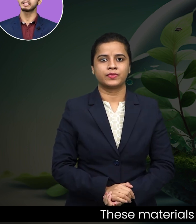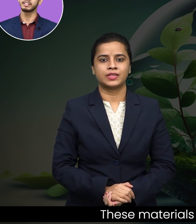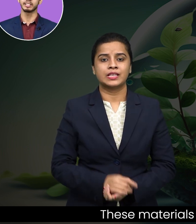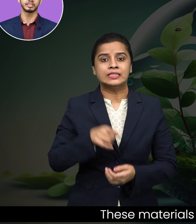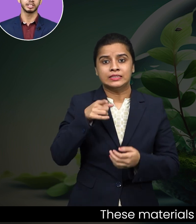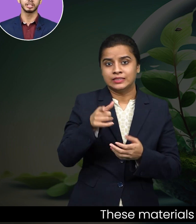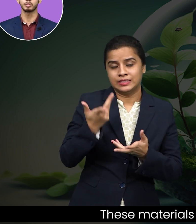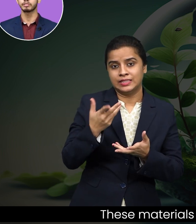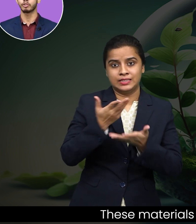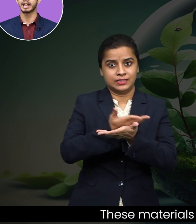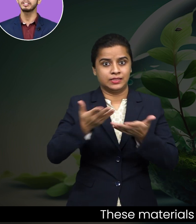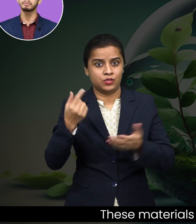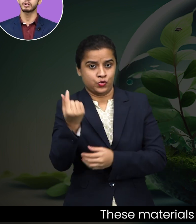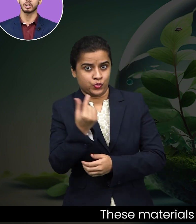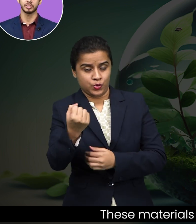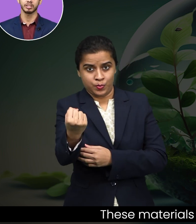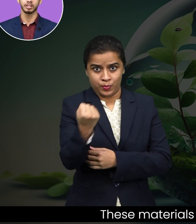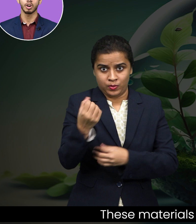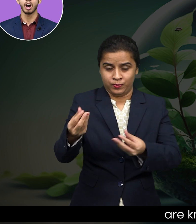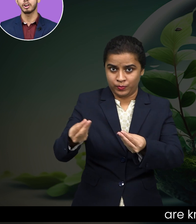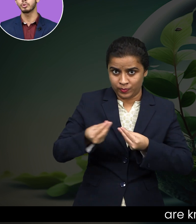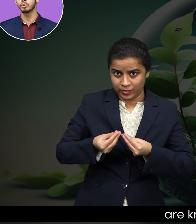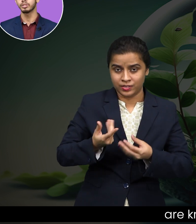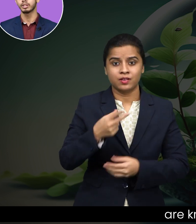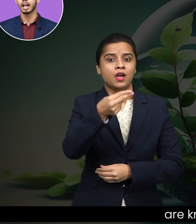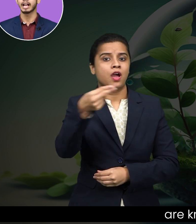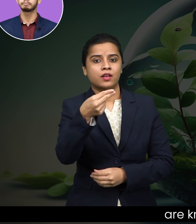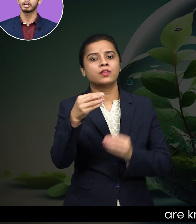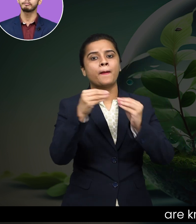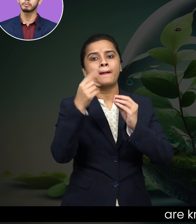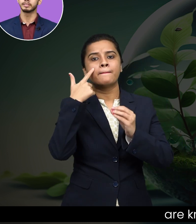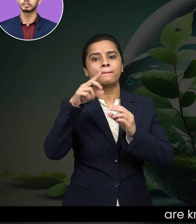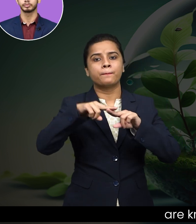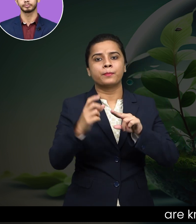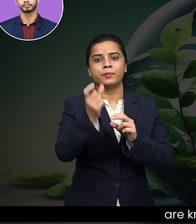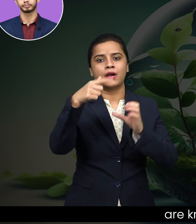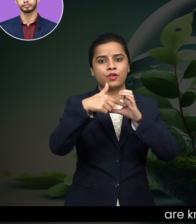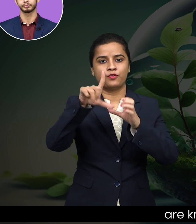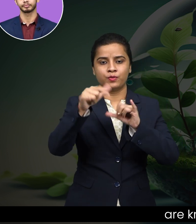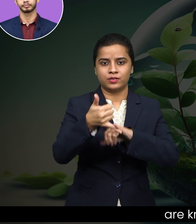These materials used for energy production are known as biofuels.